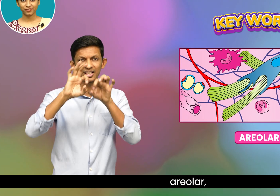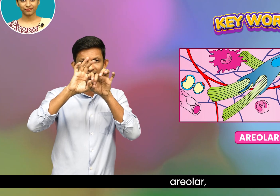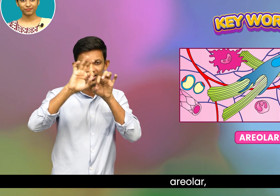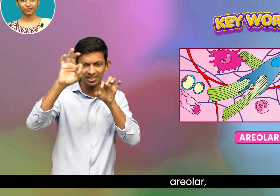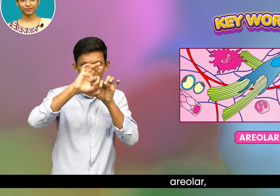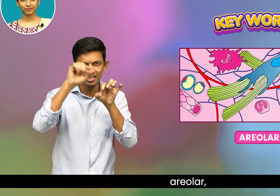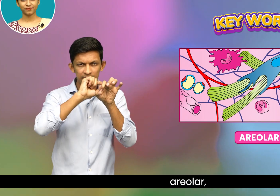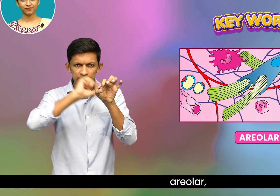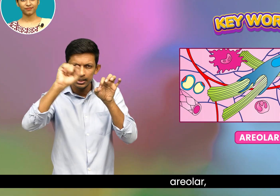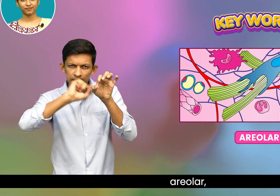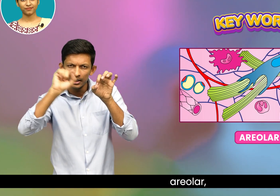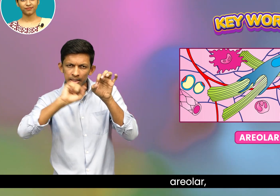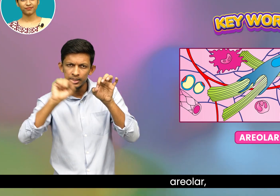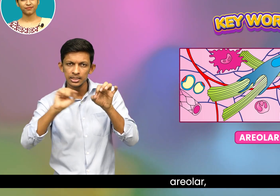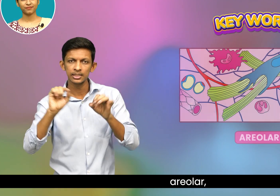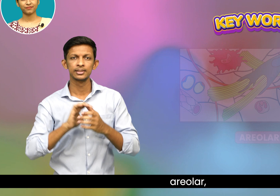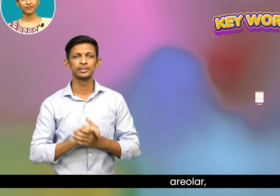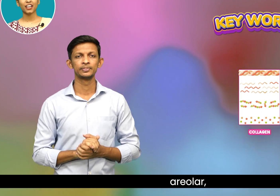areolar,